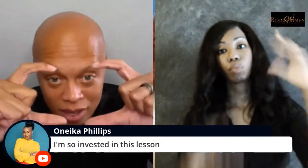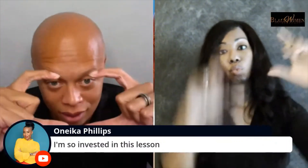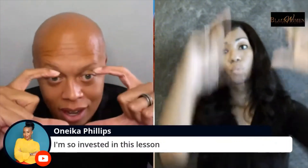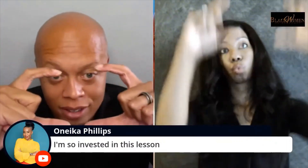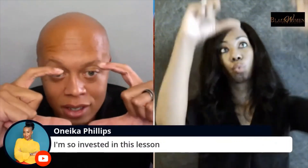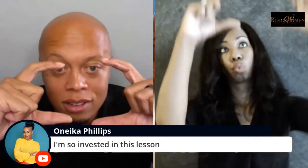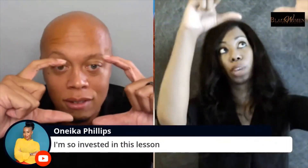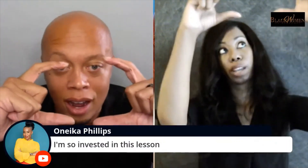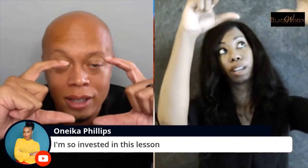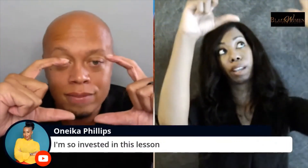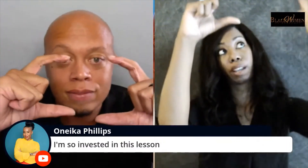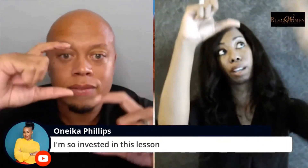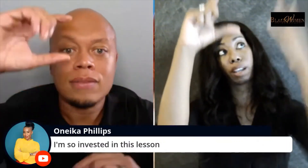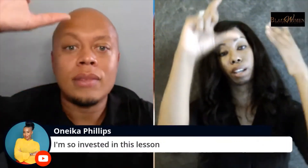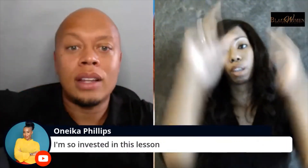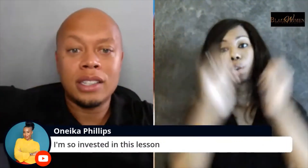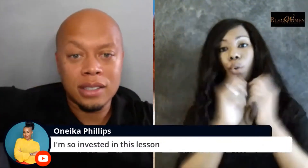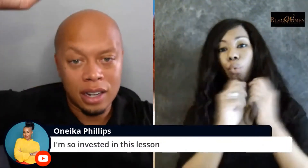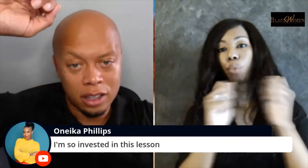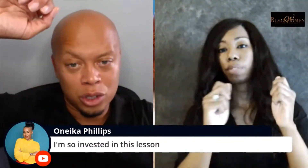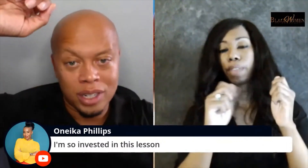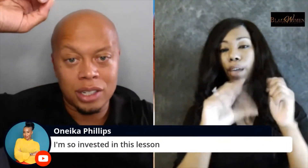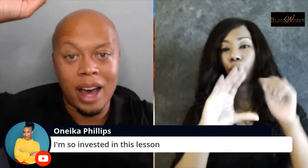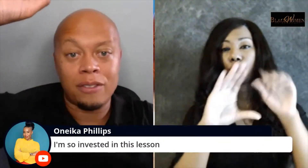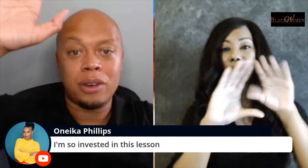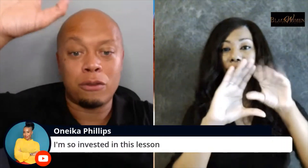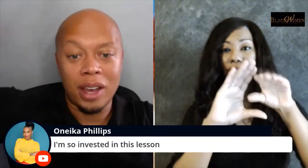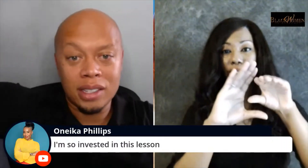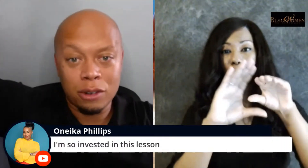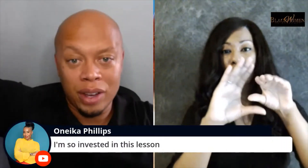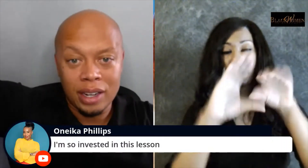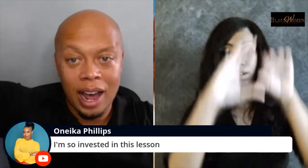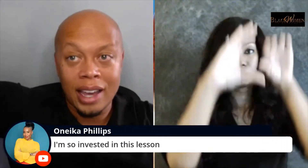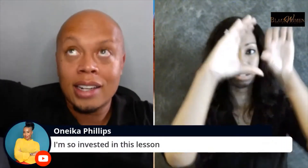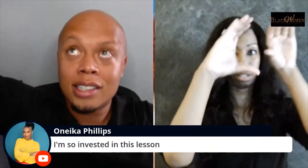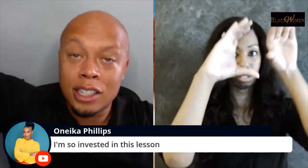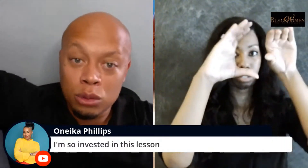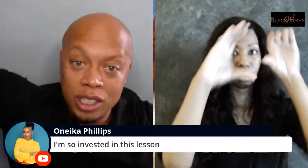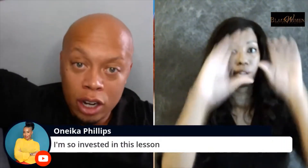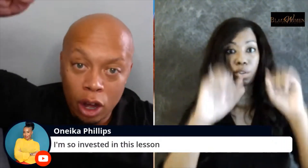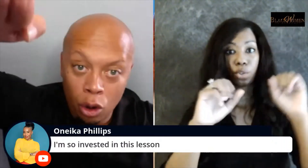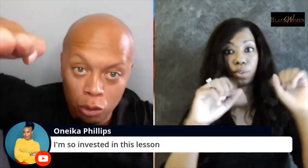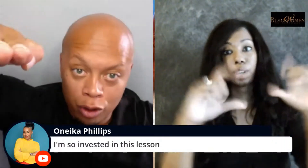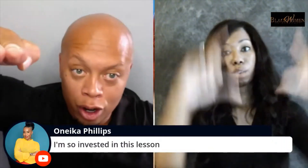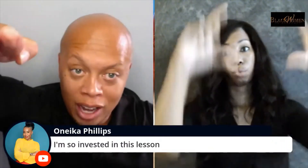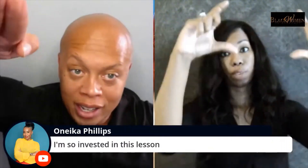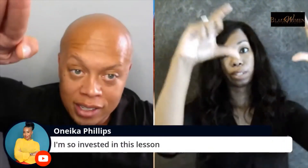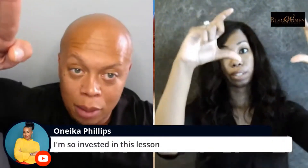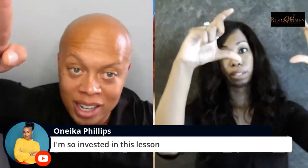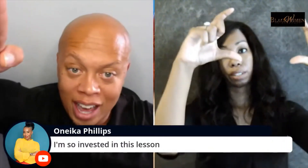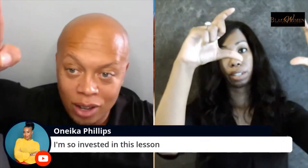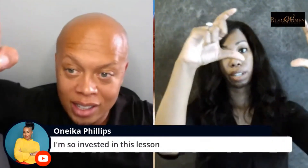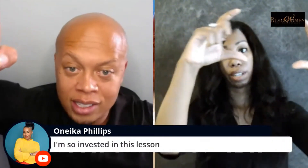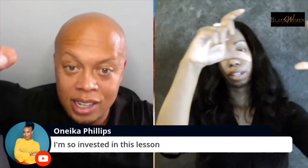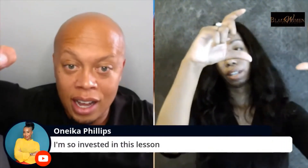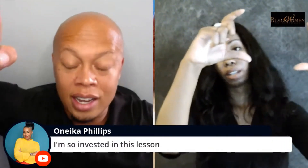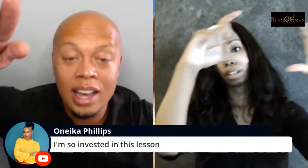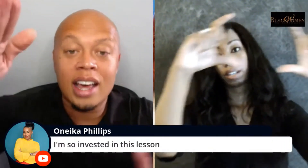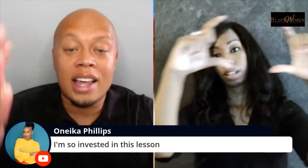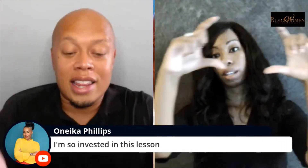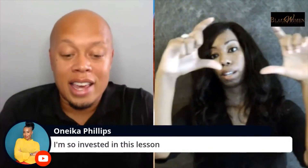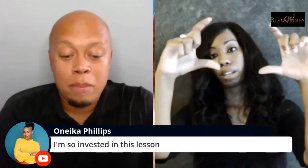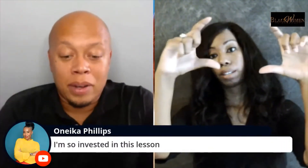in the middle of it, right? This is another choice you have. You can raise the ring light, tilt it over like it's coming down like the